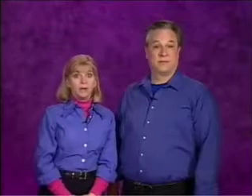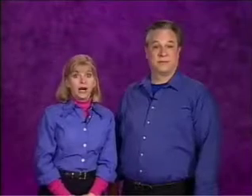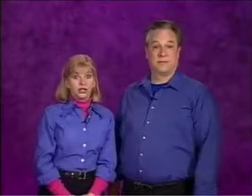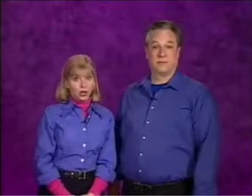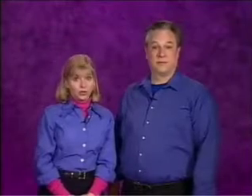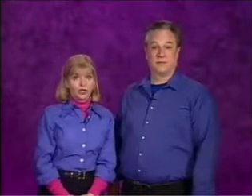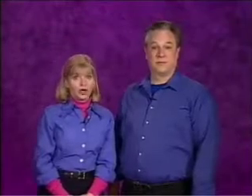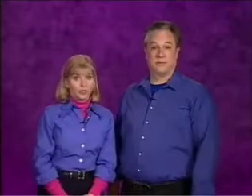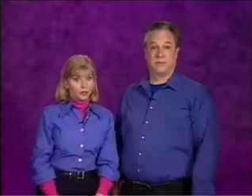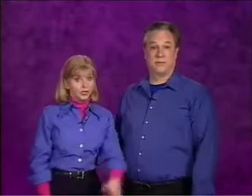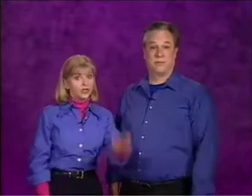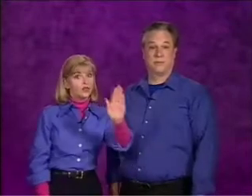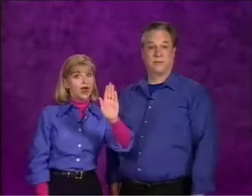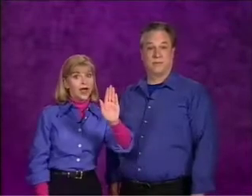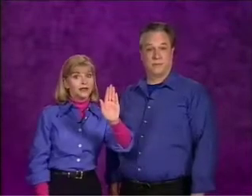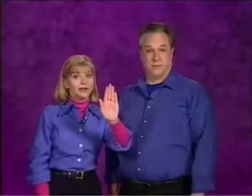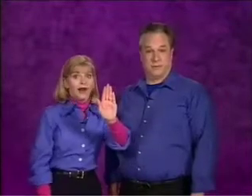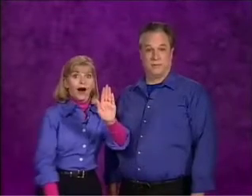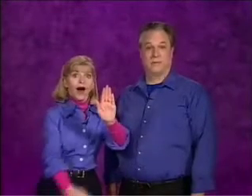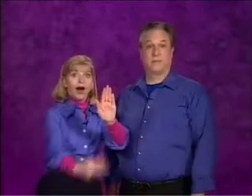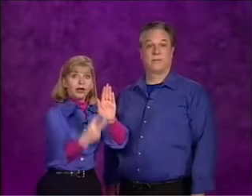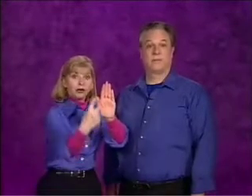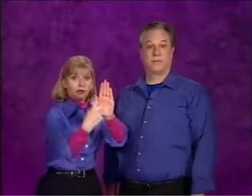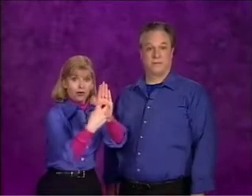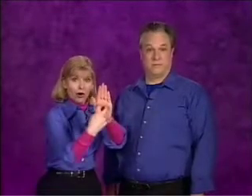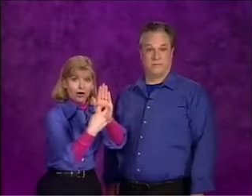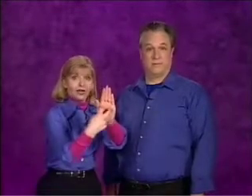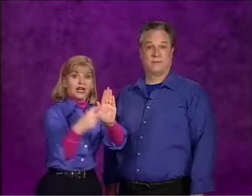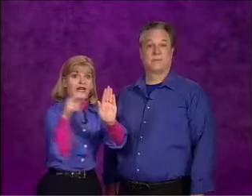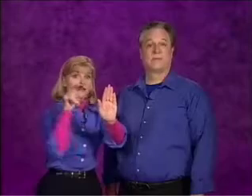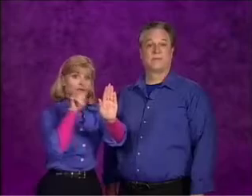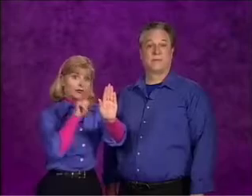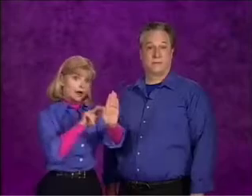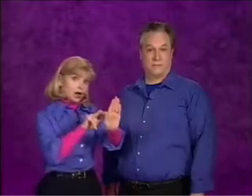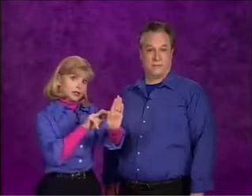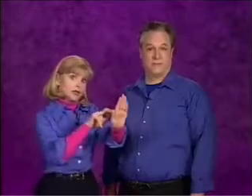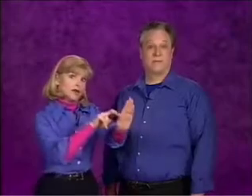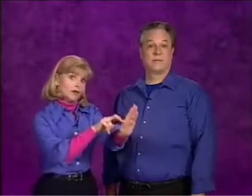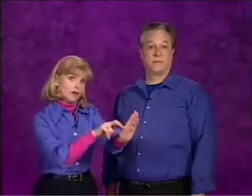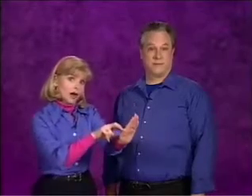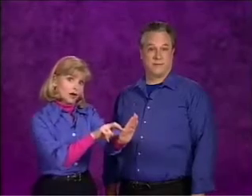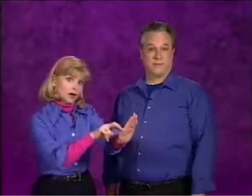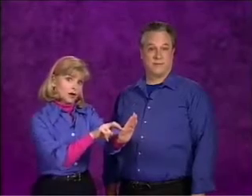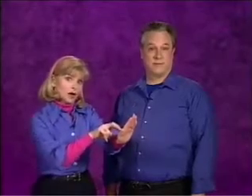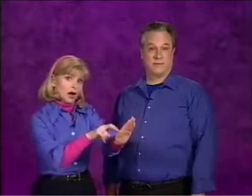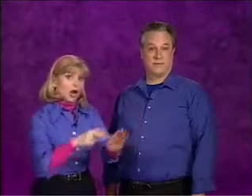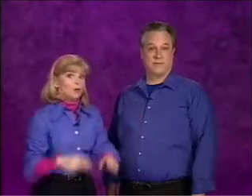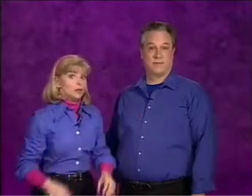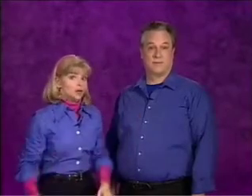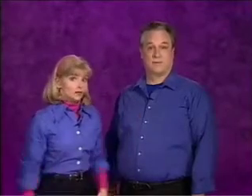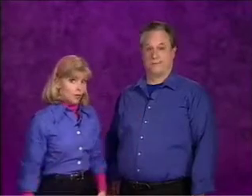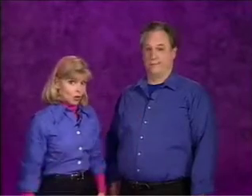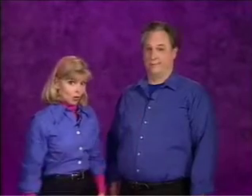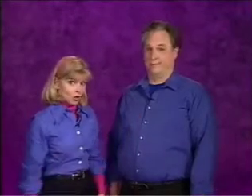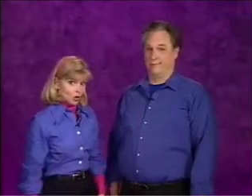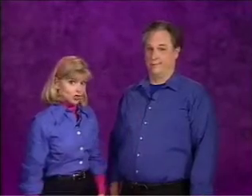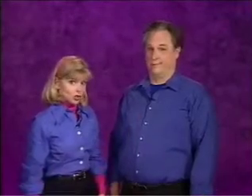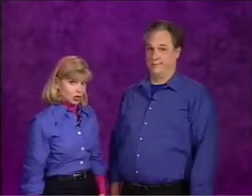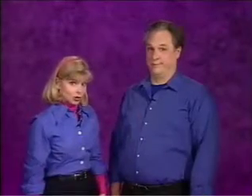by toasting a piece of bread on a fork in front of a fire, before there was a